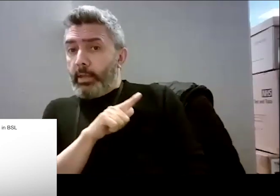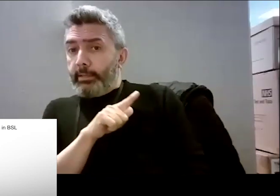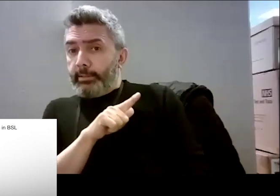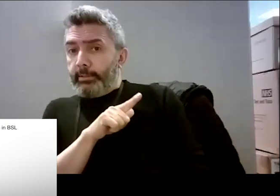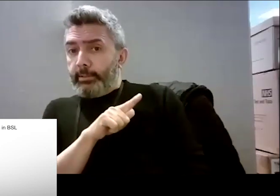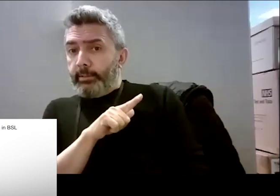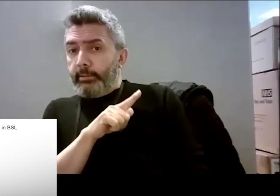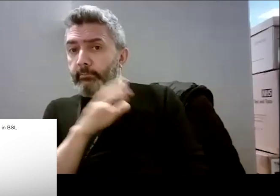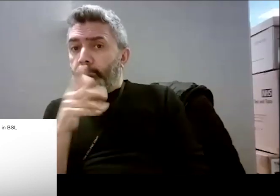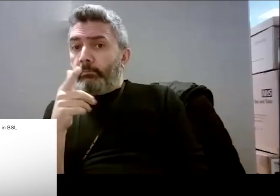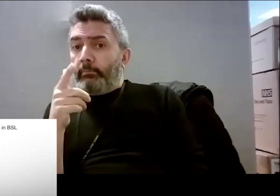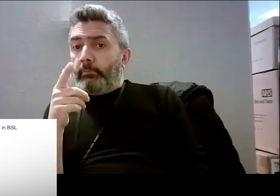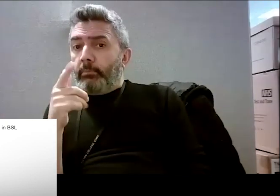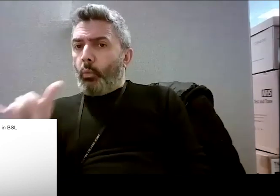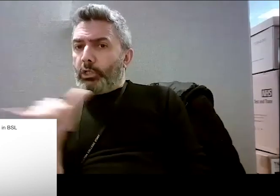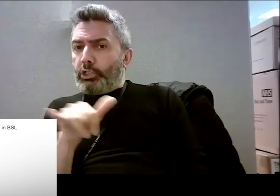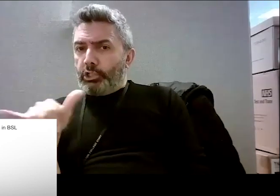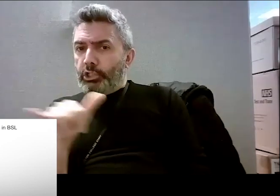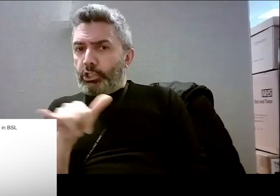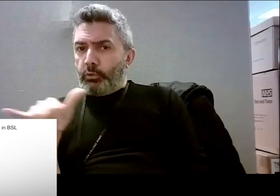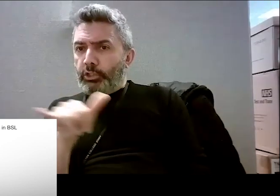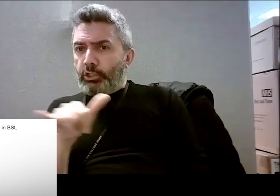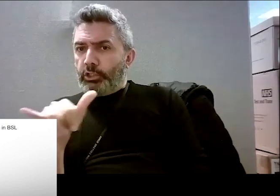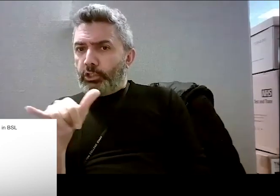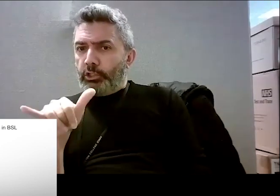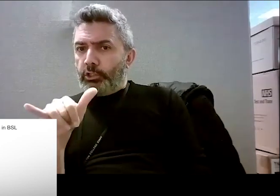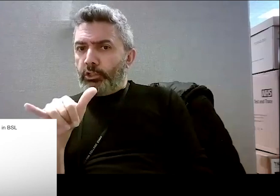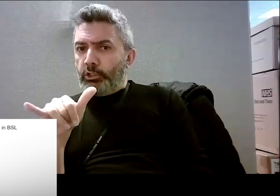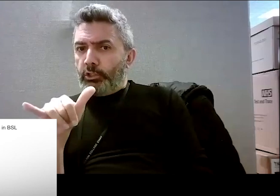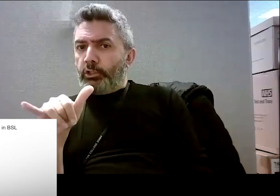Why? And which?